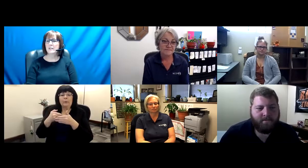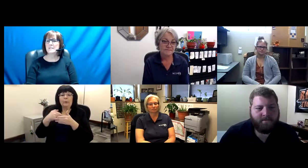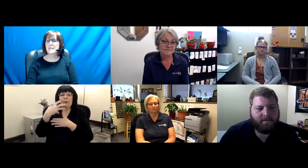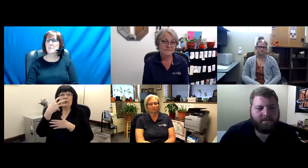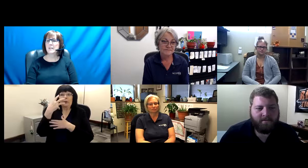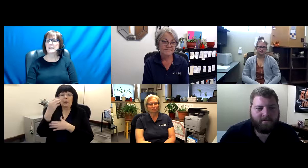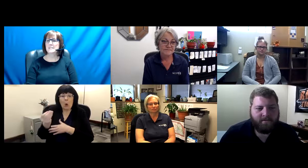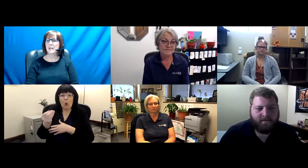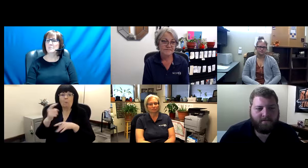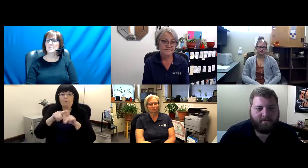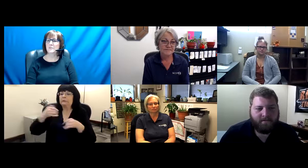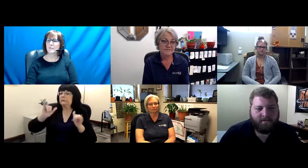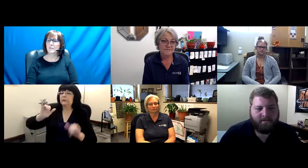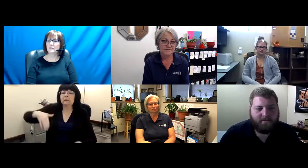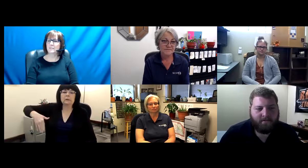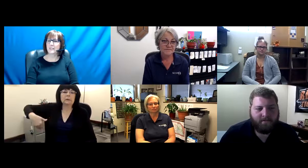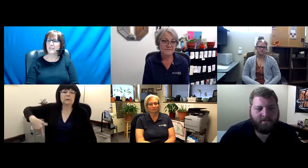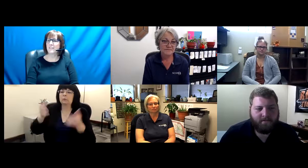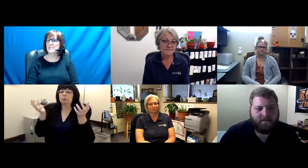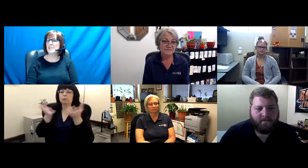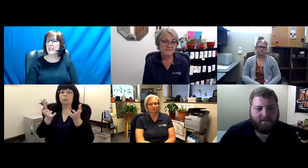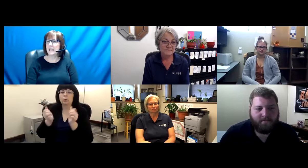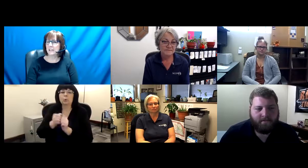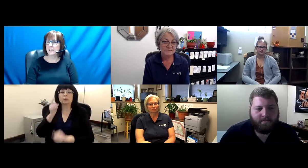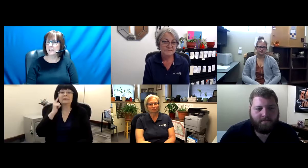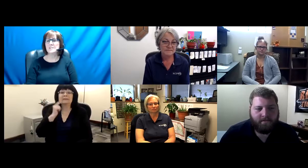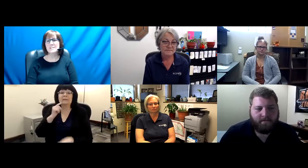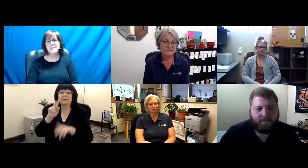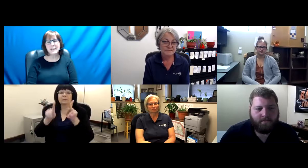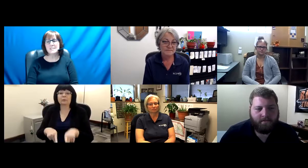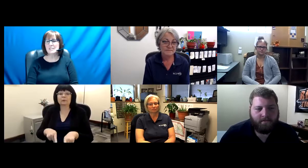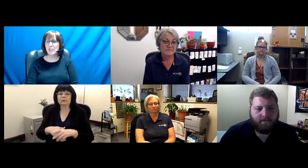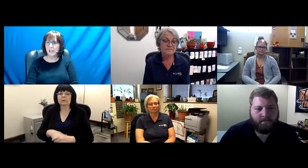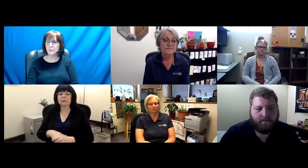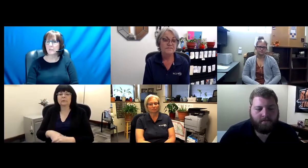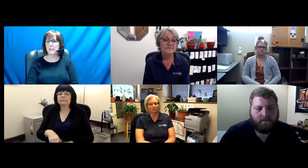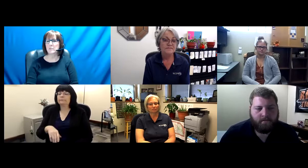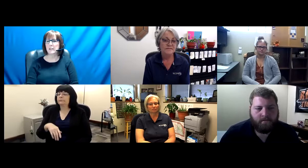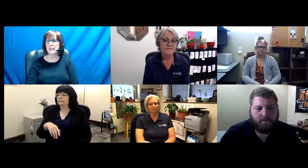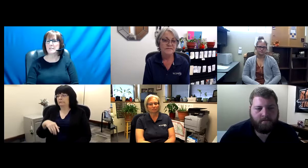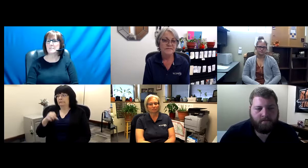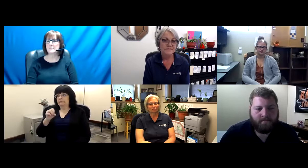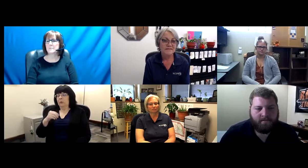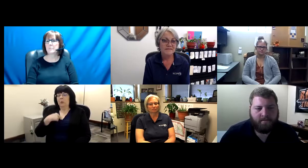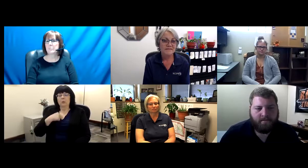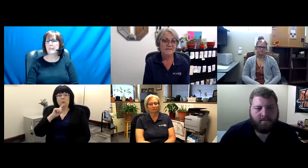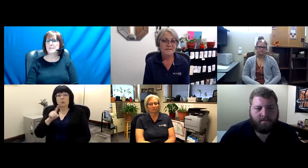came time for the event to end, we still hadn't chatted with anybody yet.